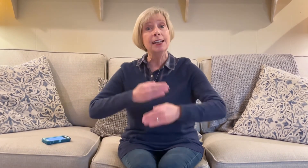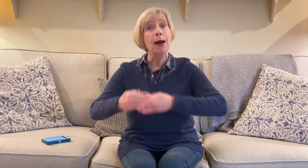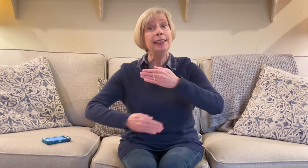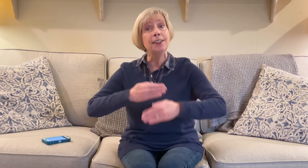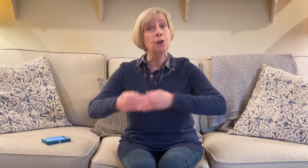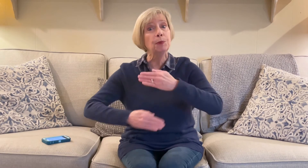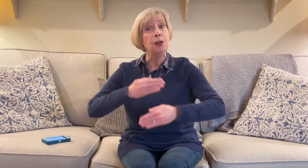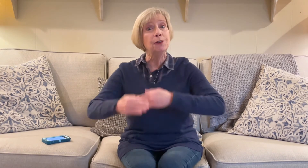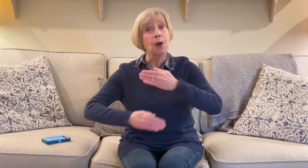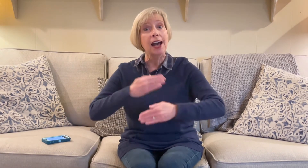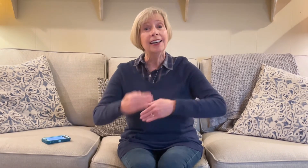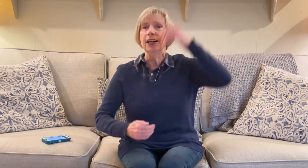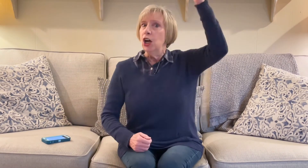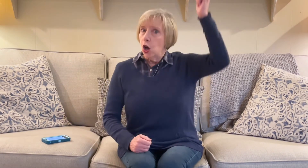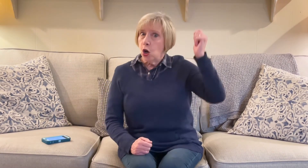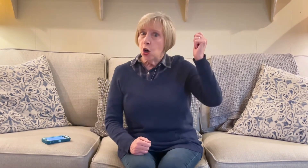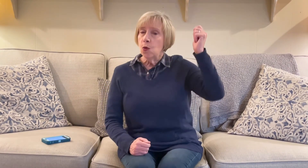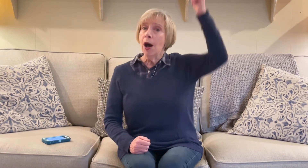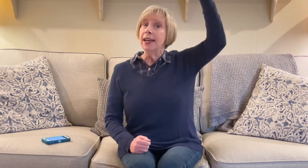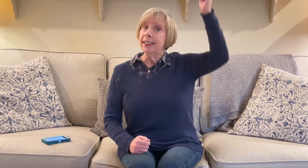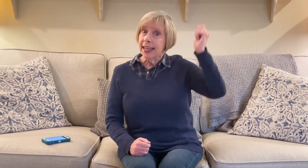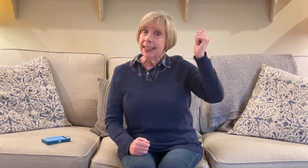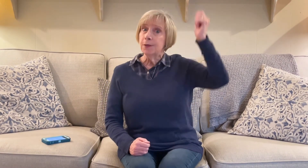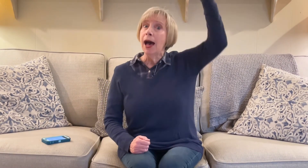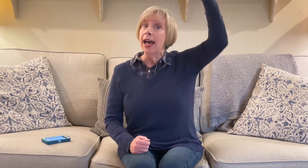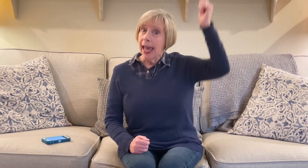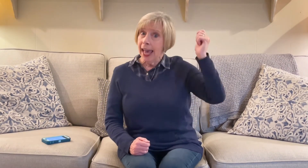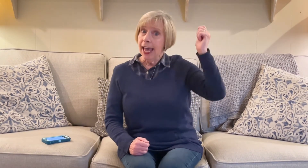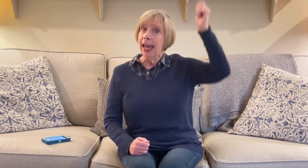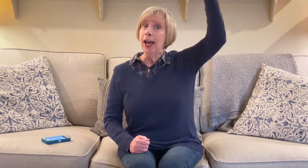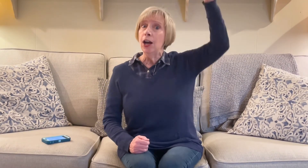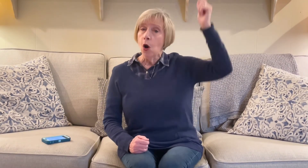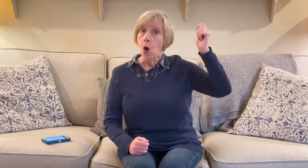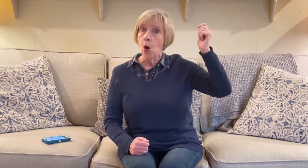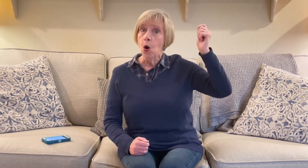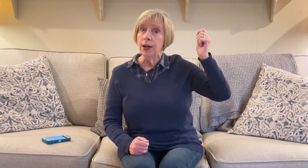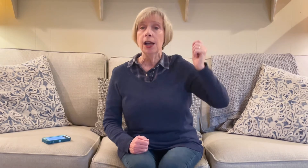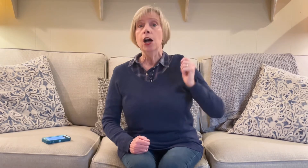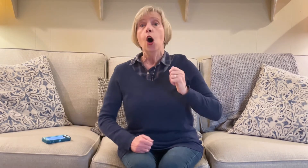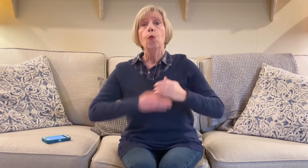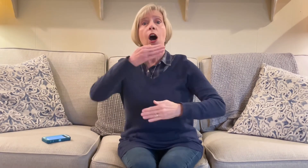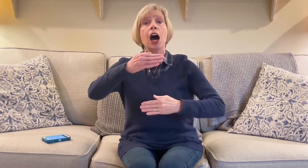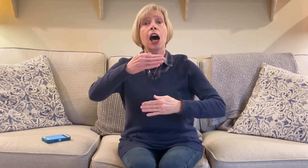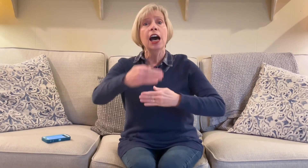my little blue truck. Ooh-wah sings my air horn. One